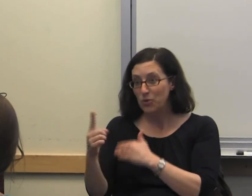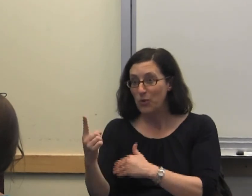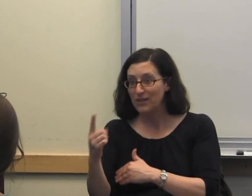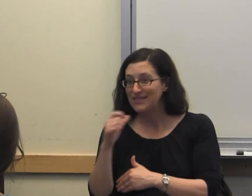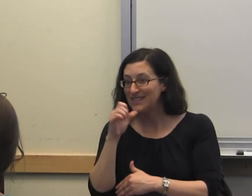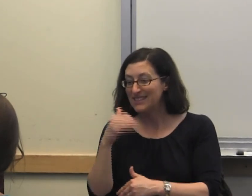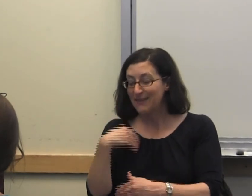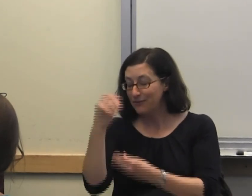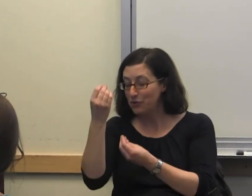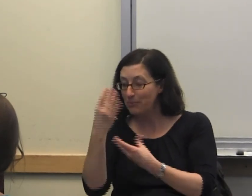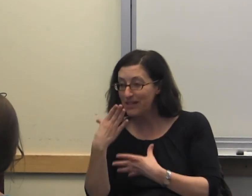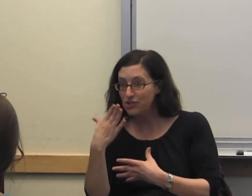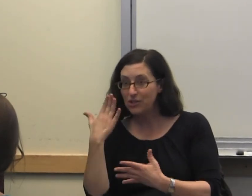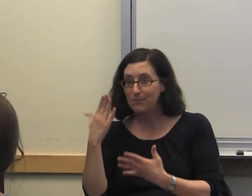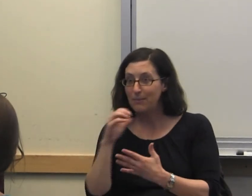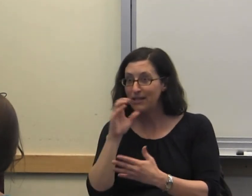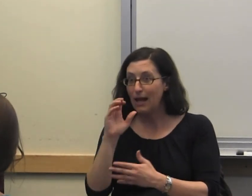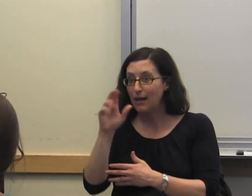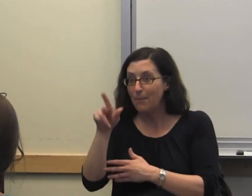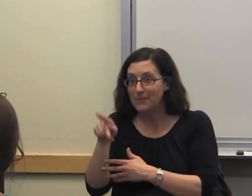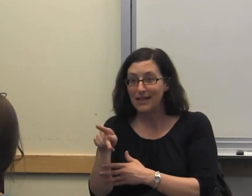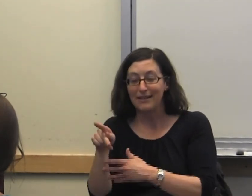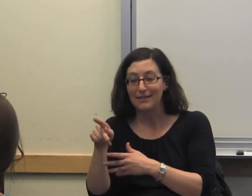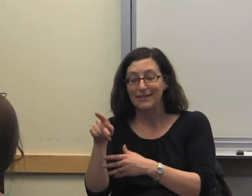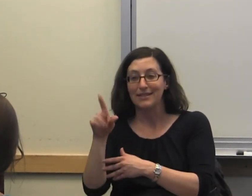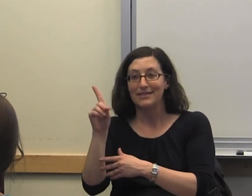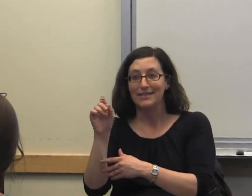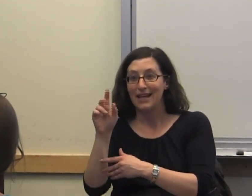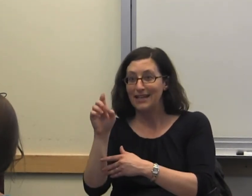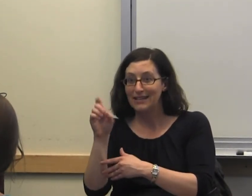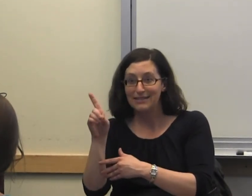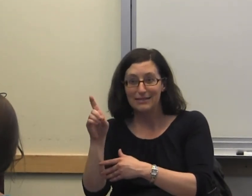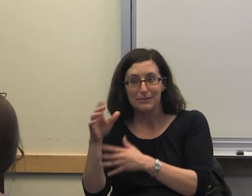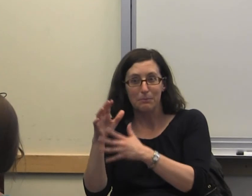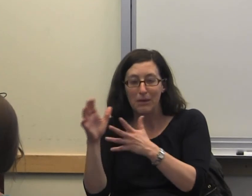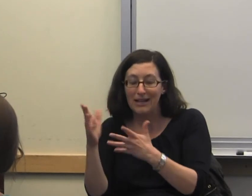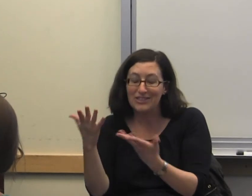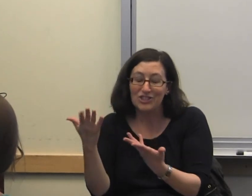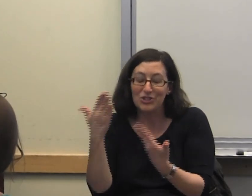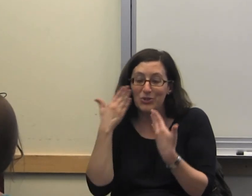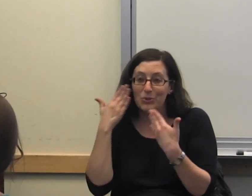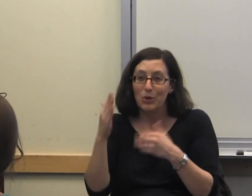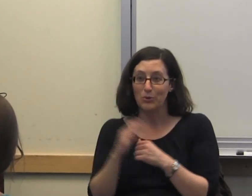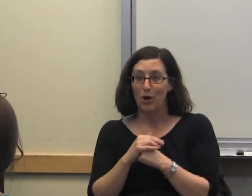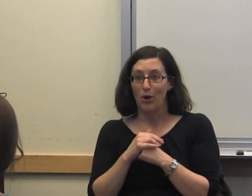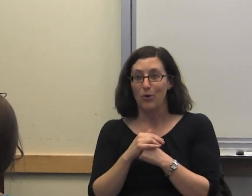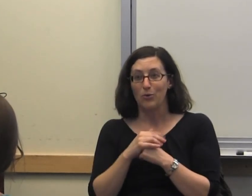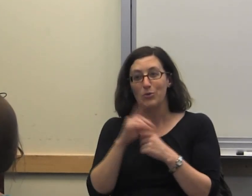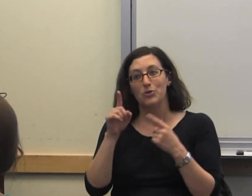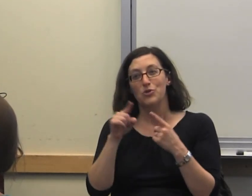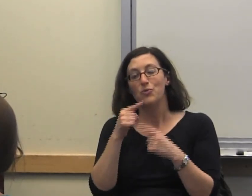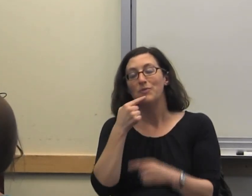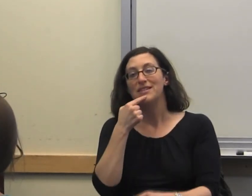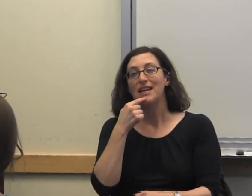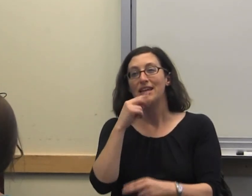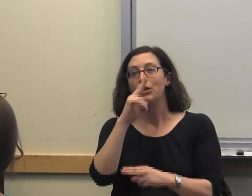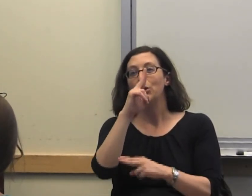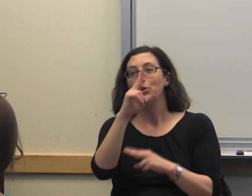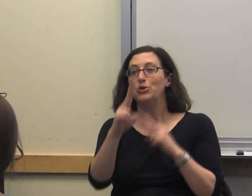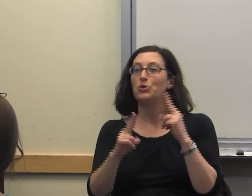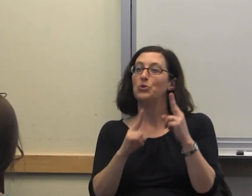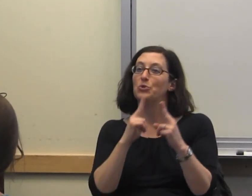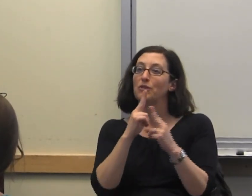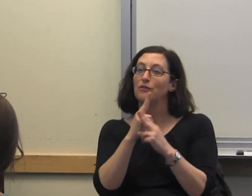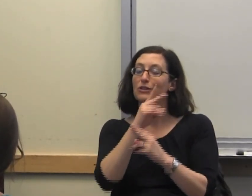missing content, may not be updated as frequently. So when we talk about universal design, we talk about a web product